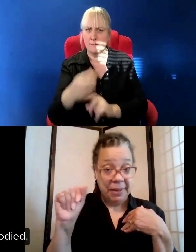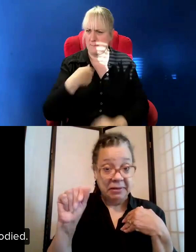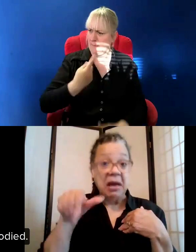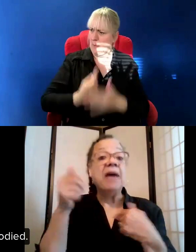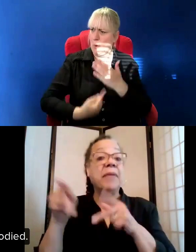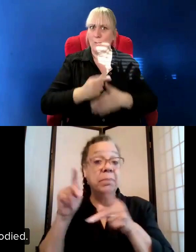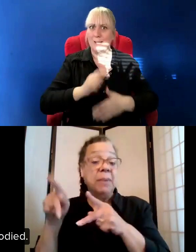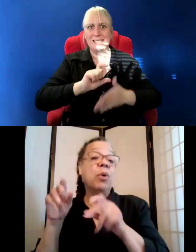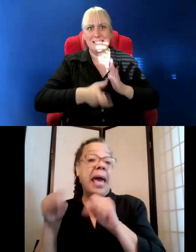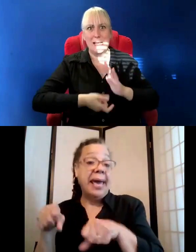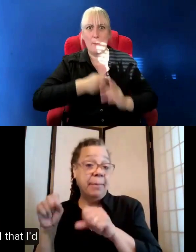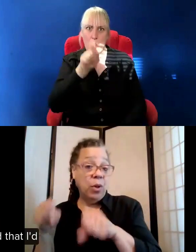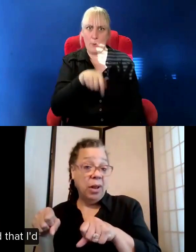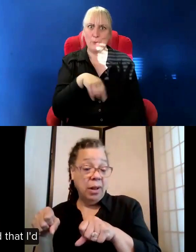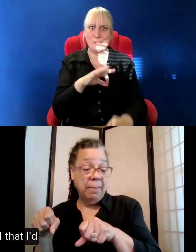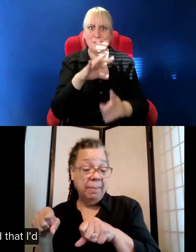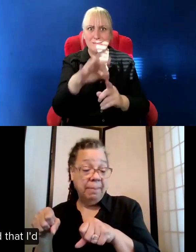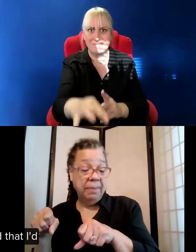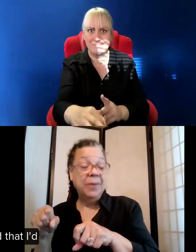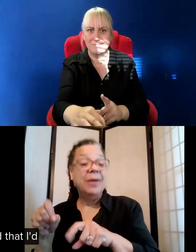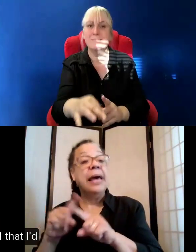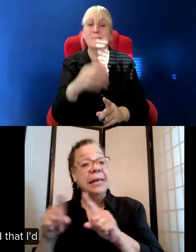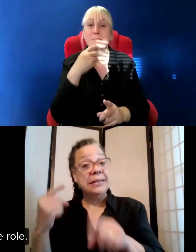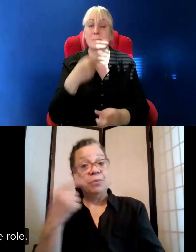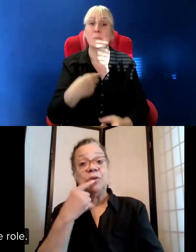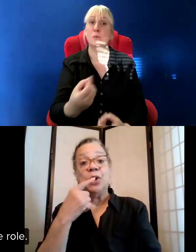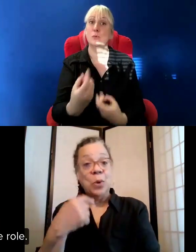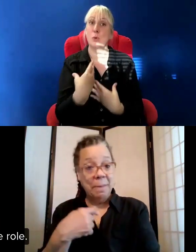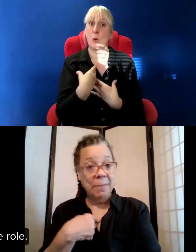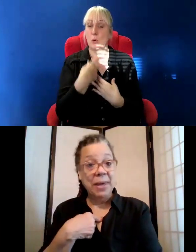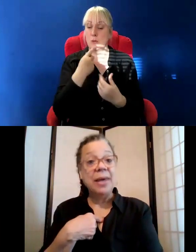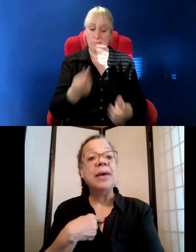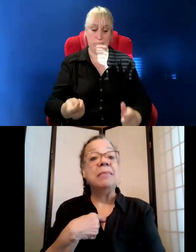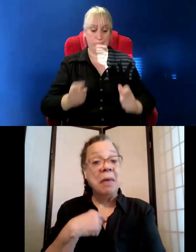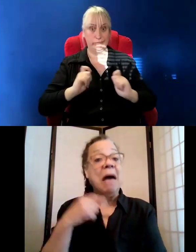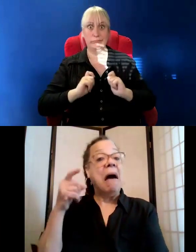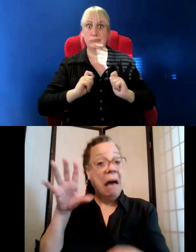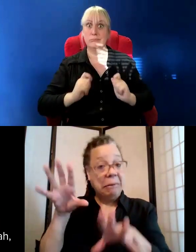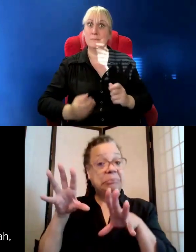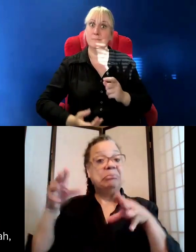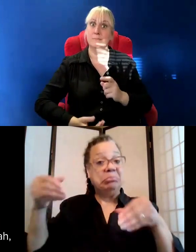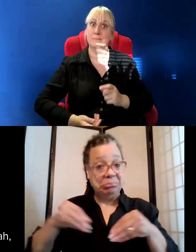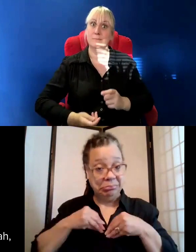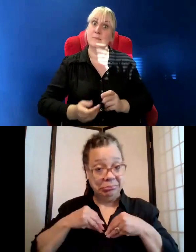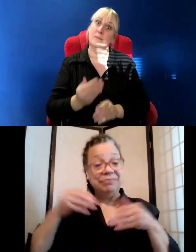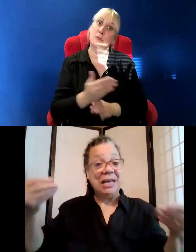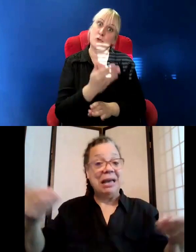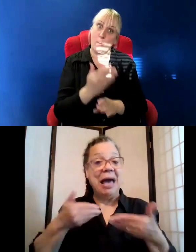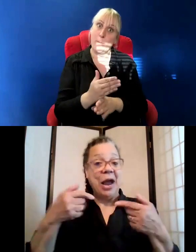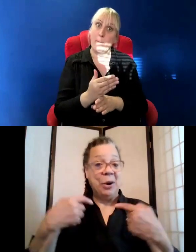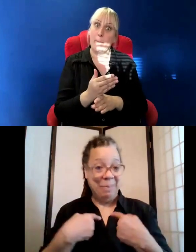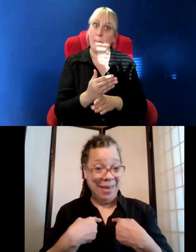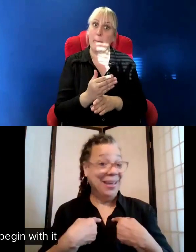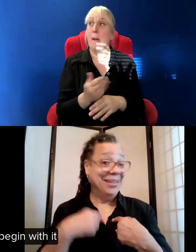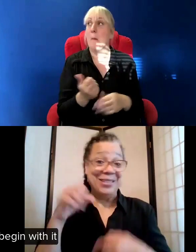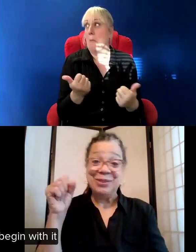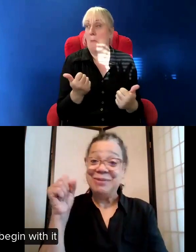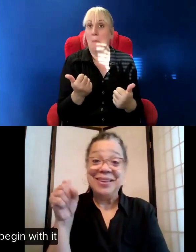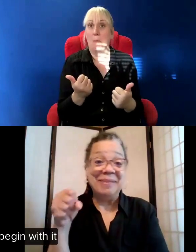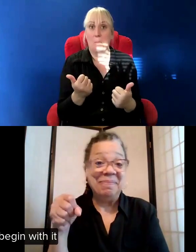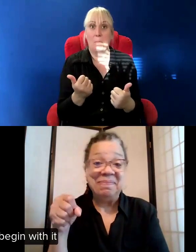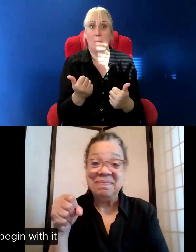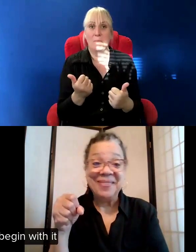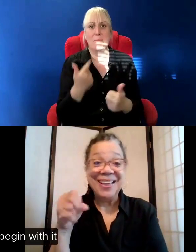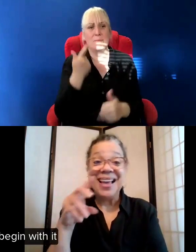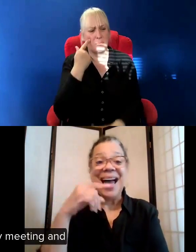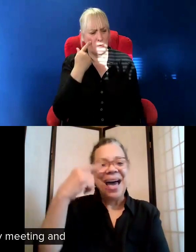was able-bodied. I got told that I'd got the role. Yeah, I thought